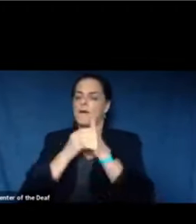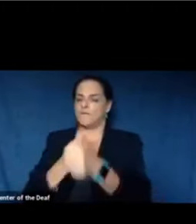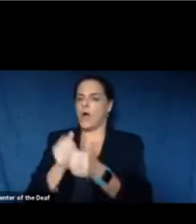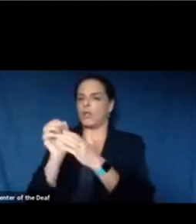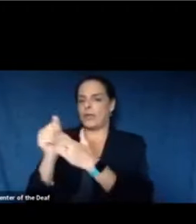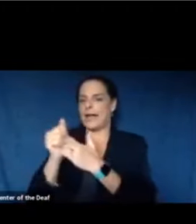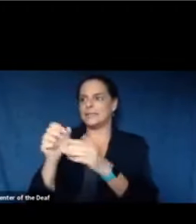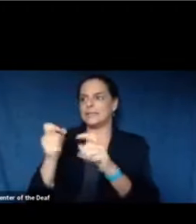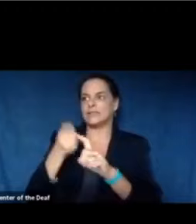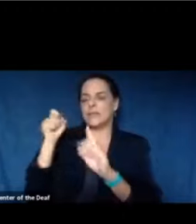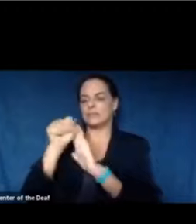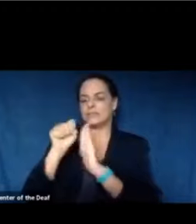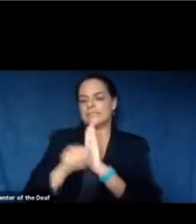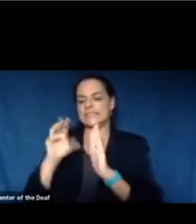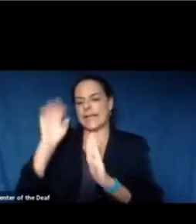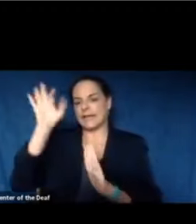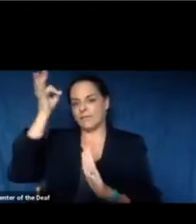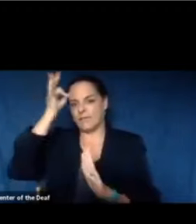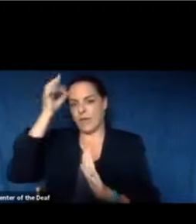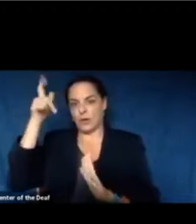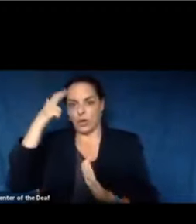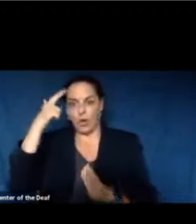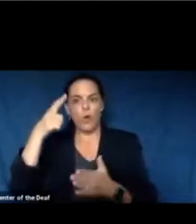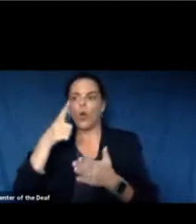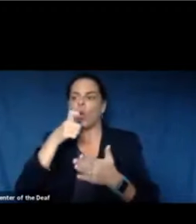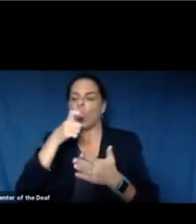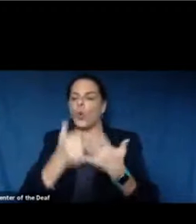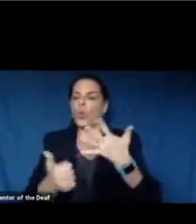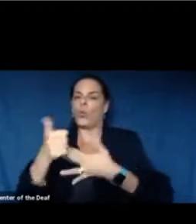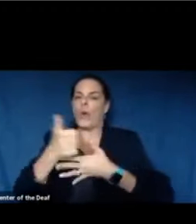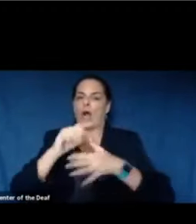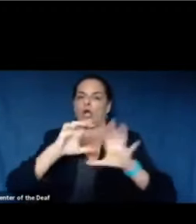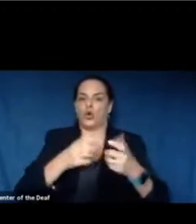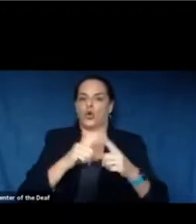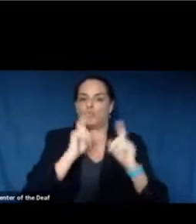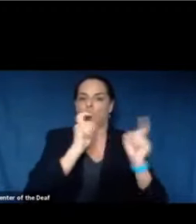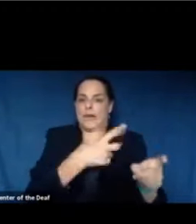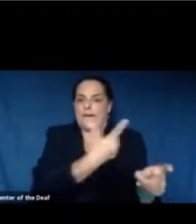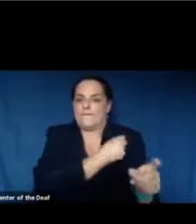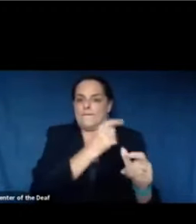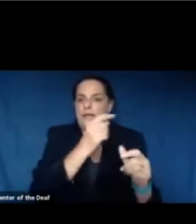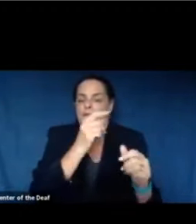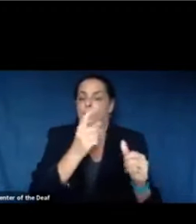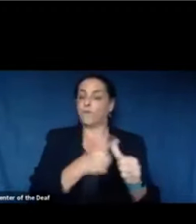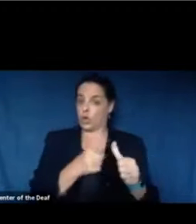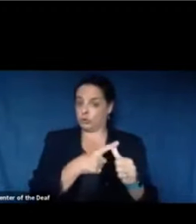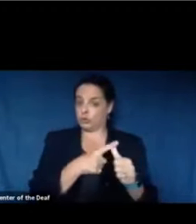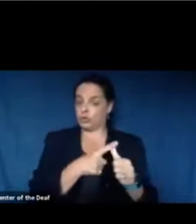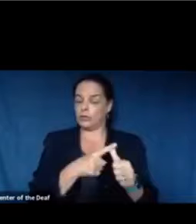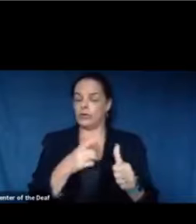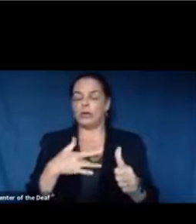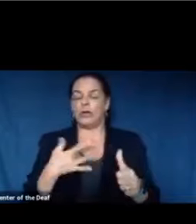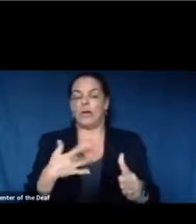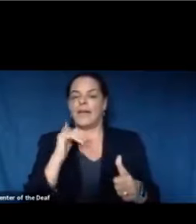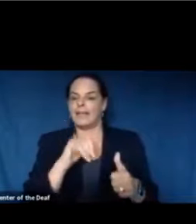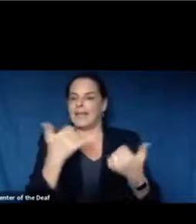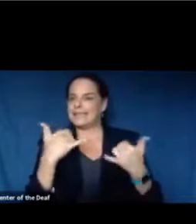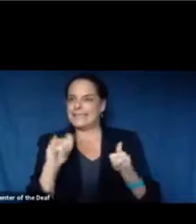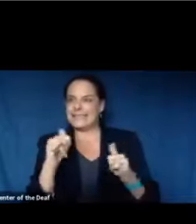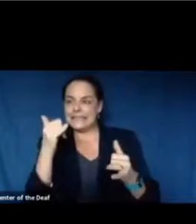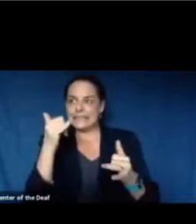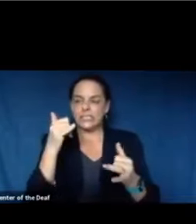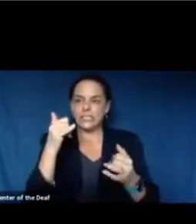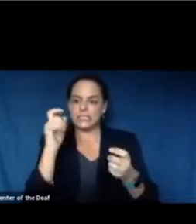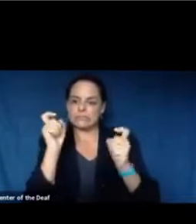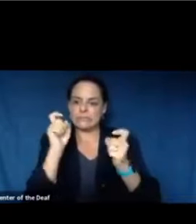federal government on what the priority groups are to distribute those vaccines first. And I think that is still being finalized. I have not